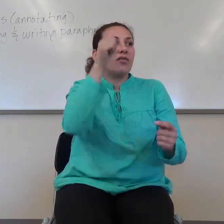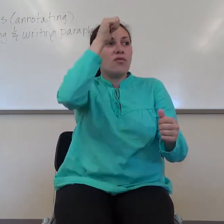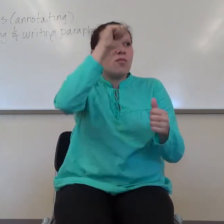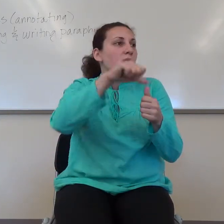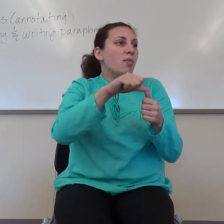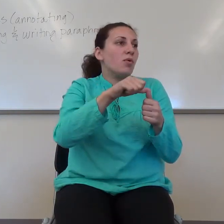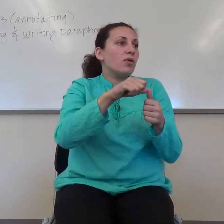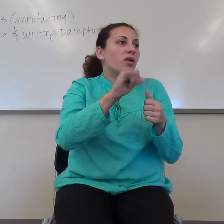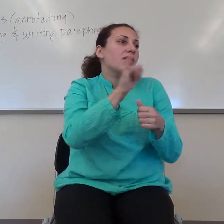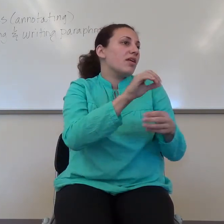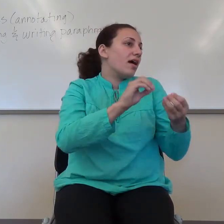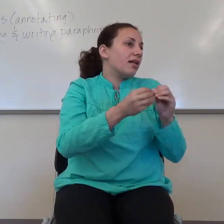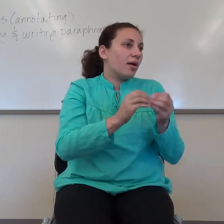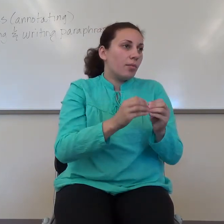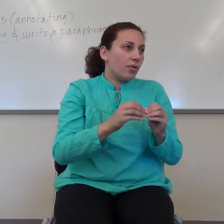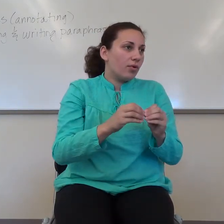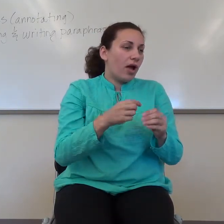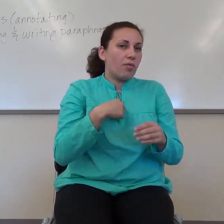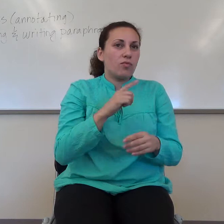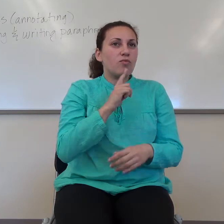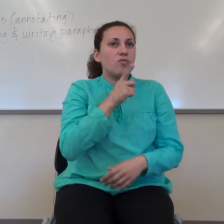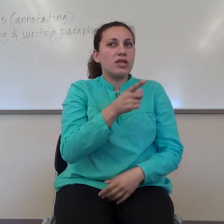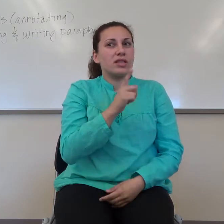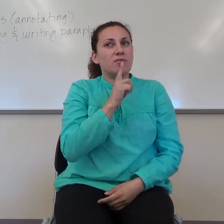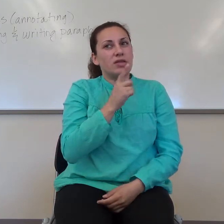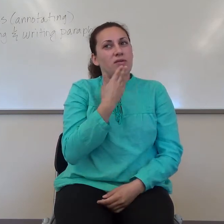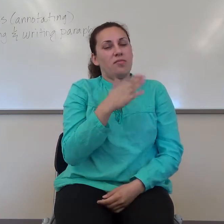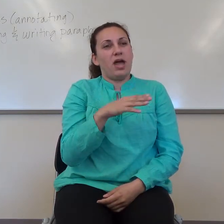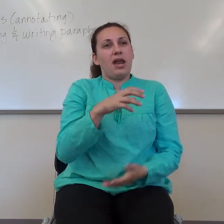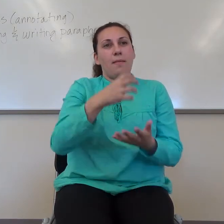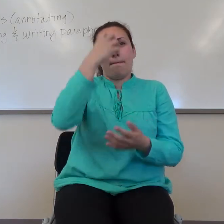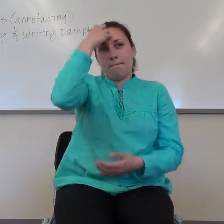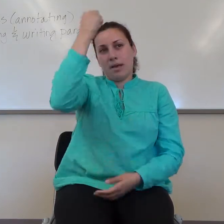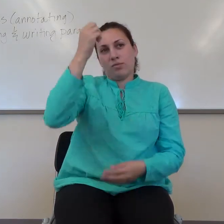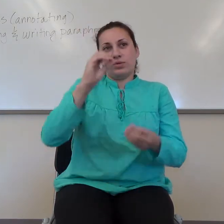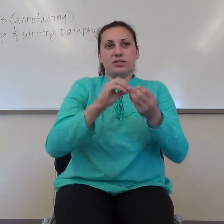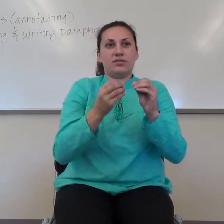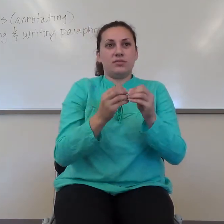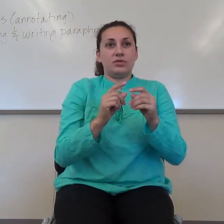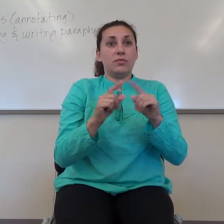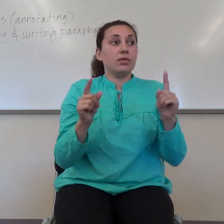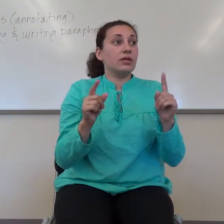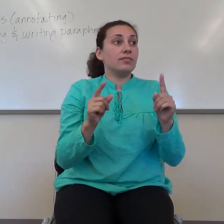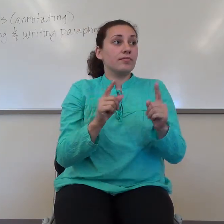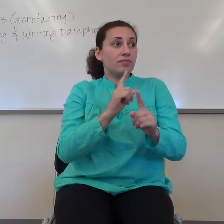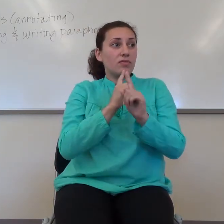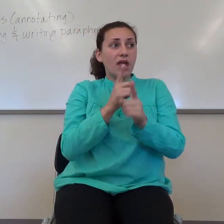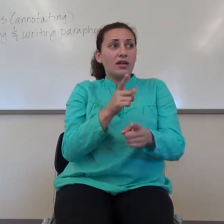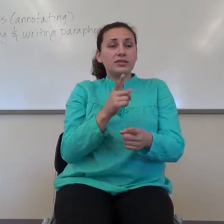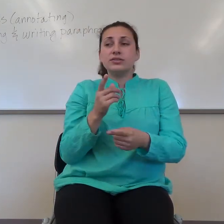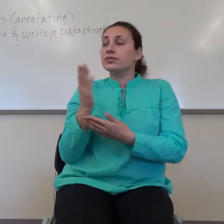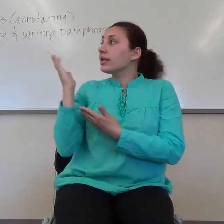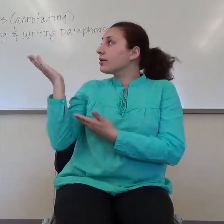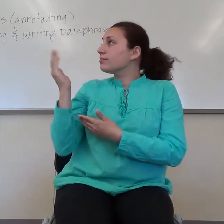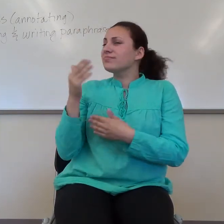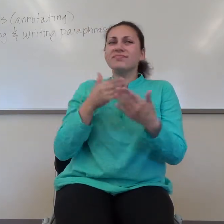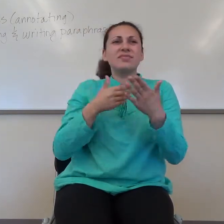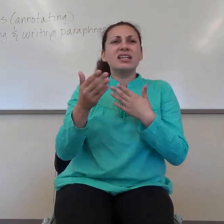that number. I'm really bad at numbers. But the answer here is it doesn't matter whether you specifically remember